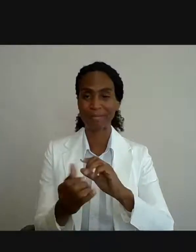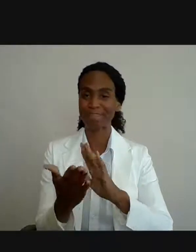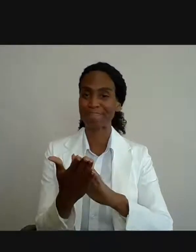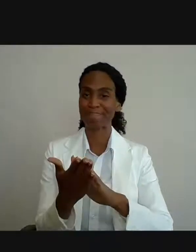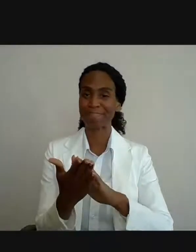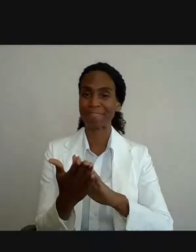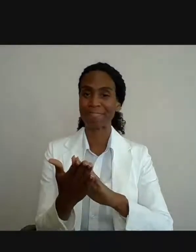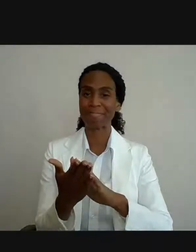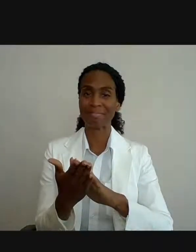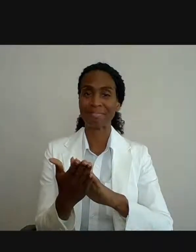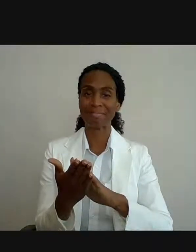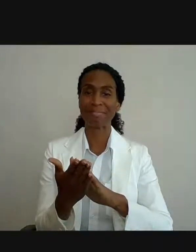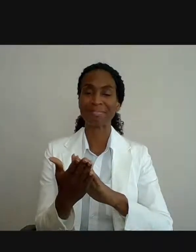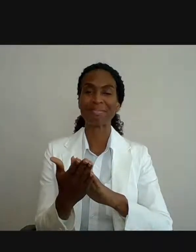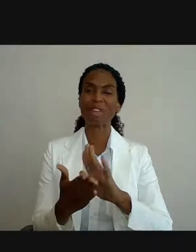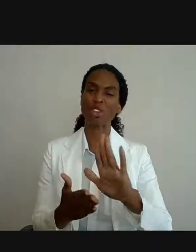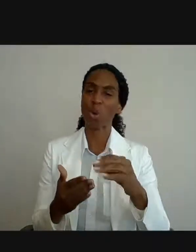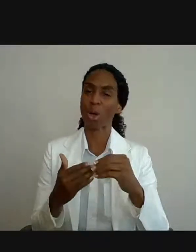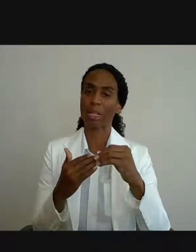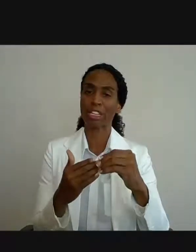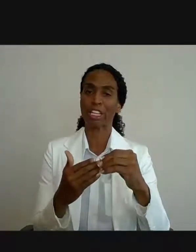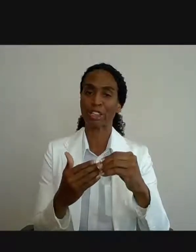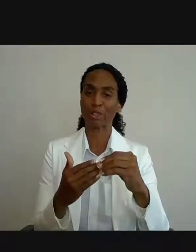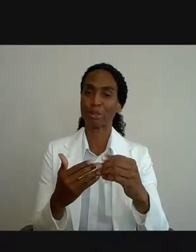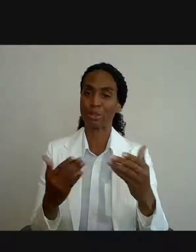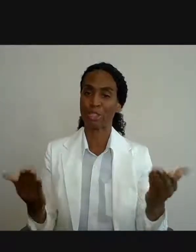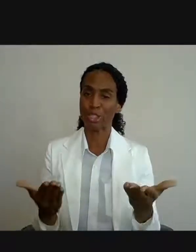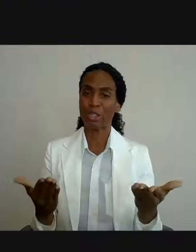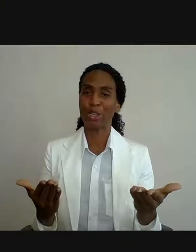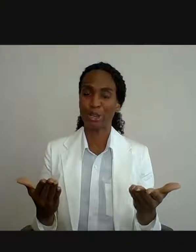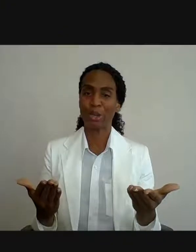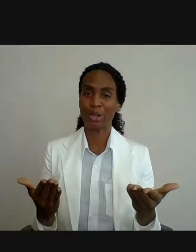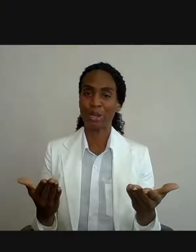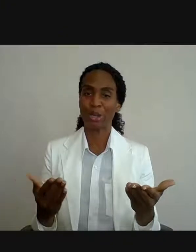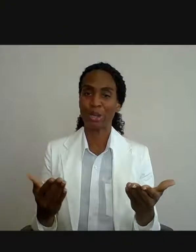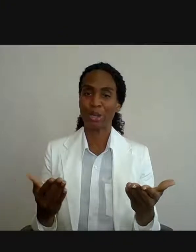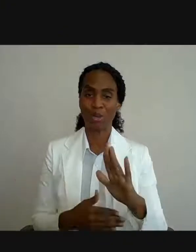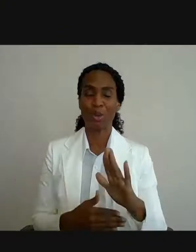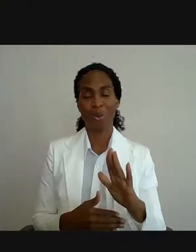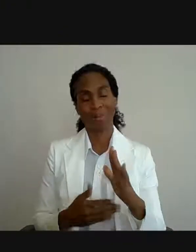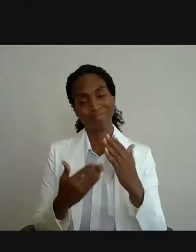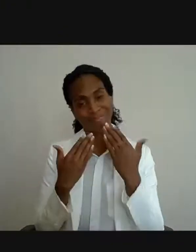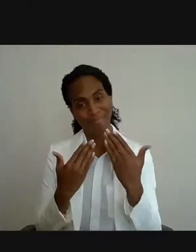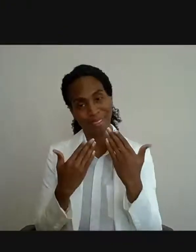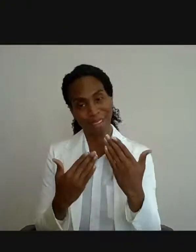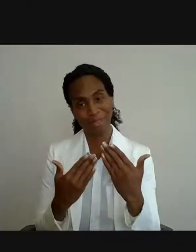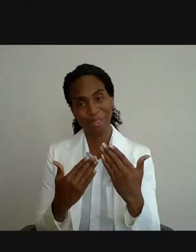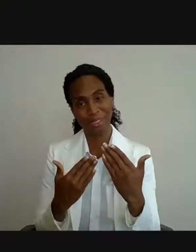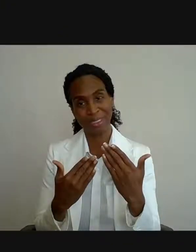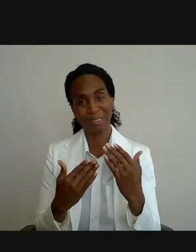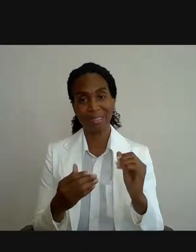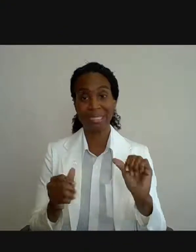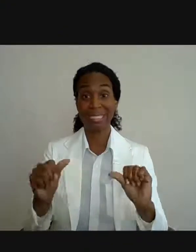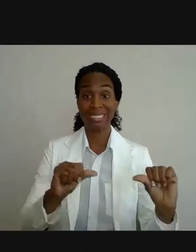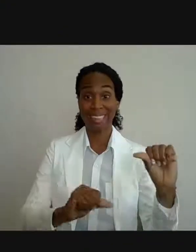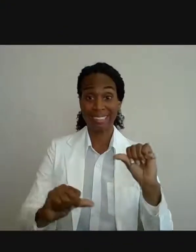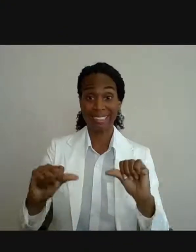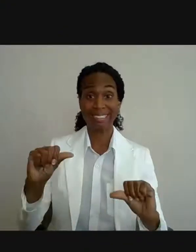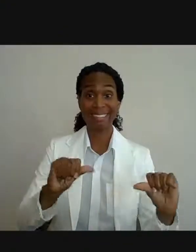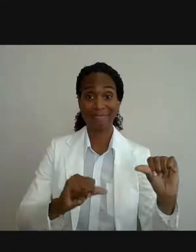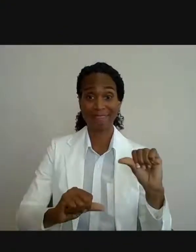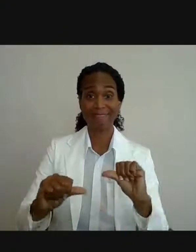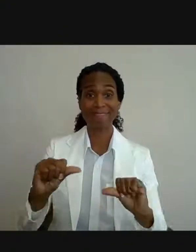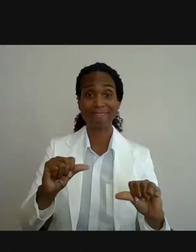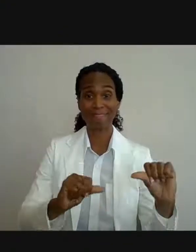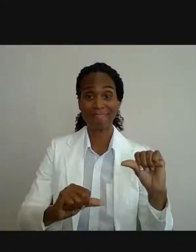you on your leadership and your appreciation of the science and helping